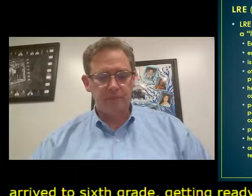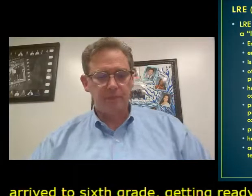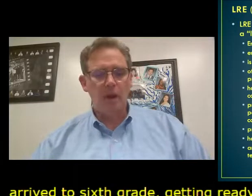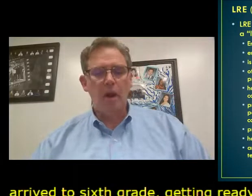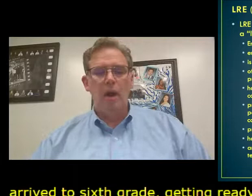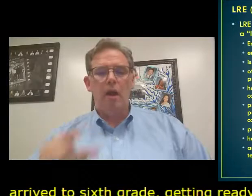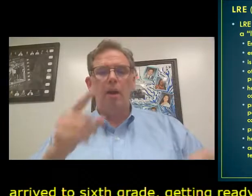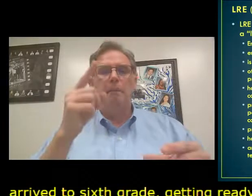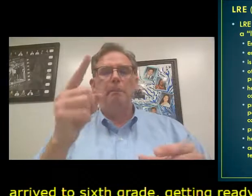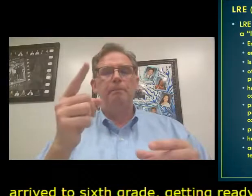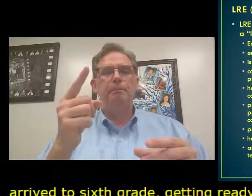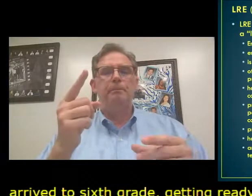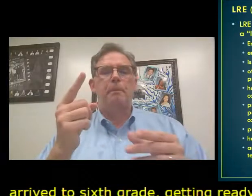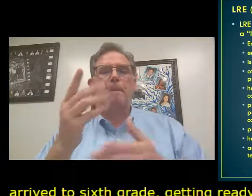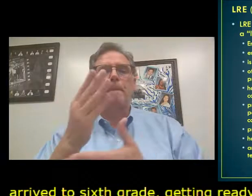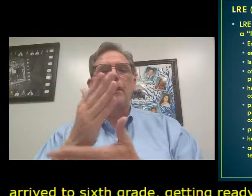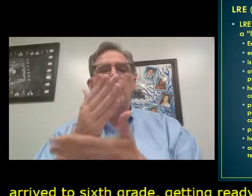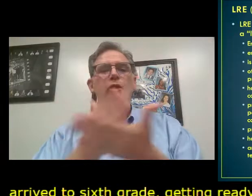It's unfortunate.